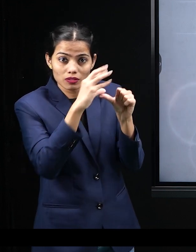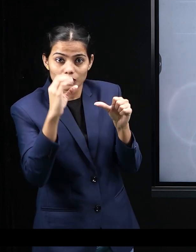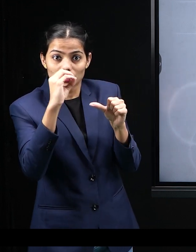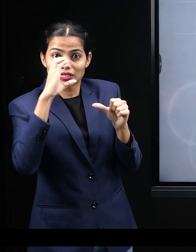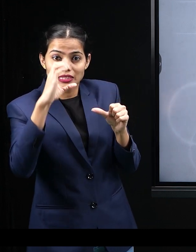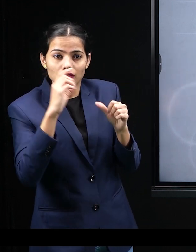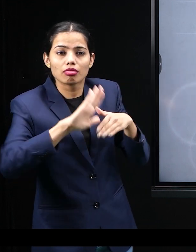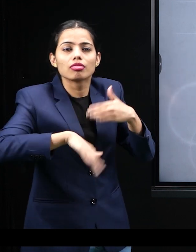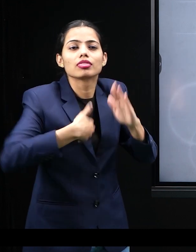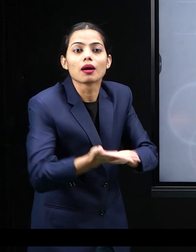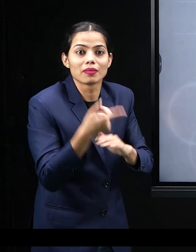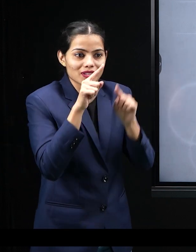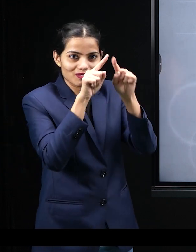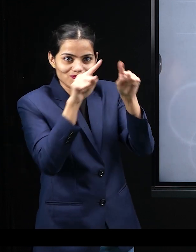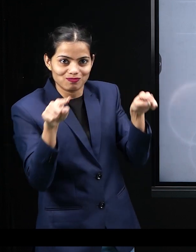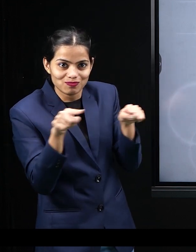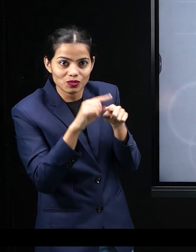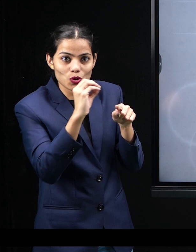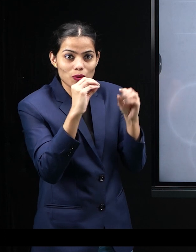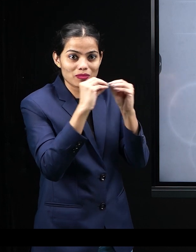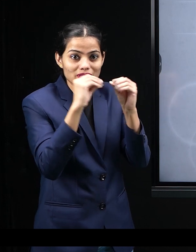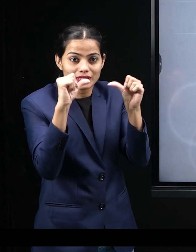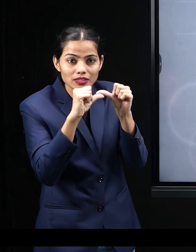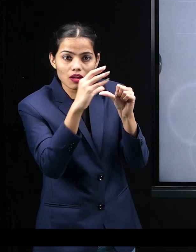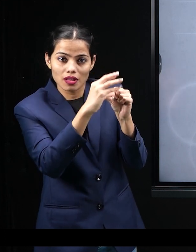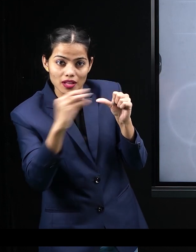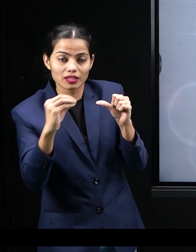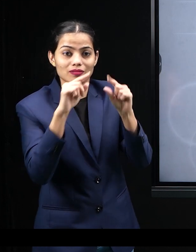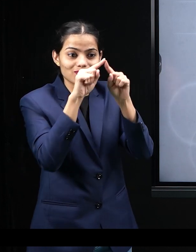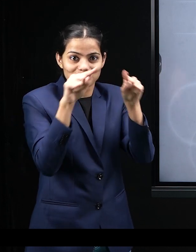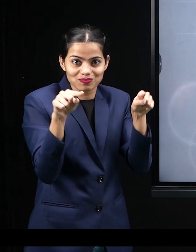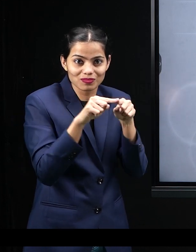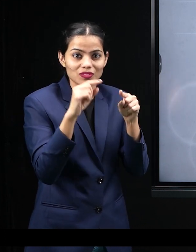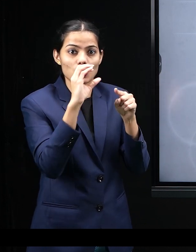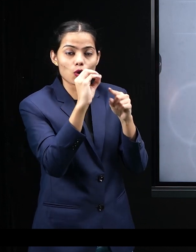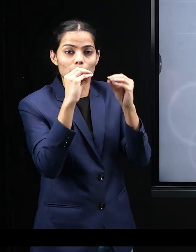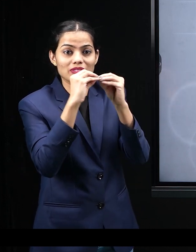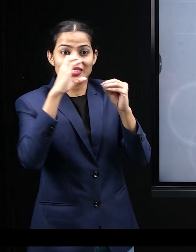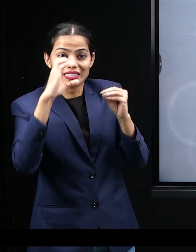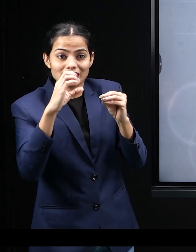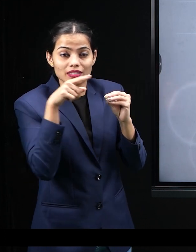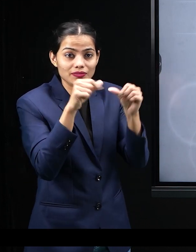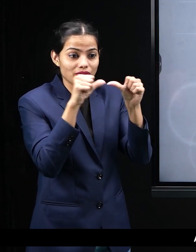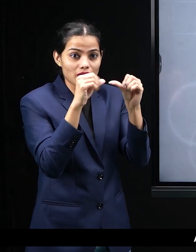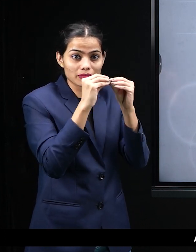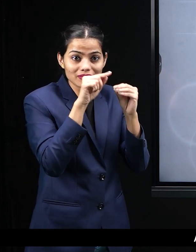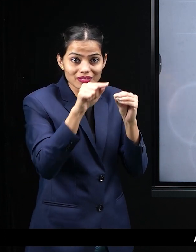OC, then in triangle OBA and triangle OBC, AB is equal